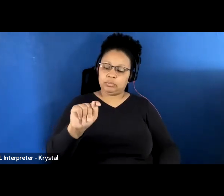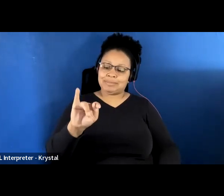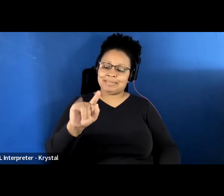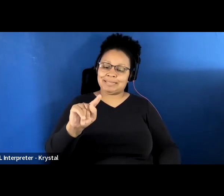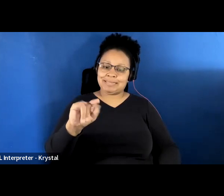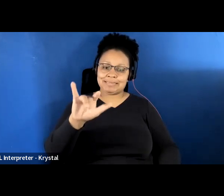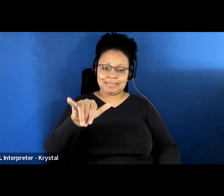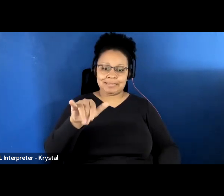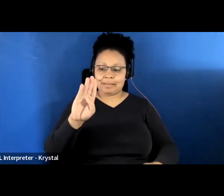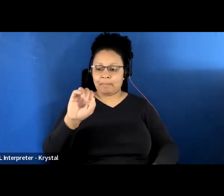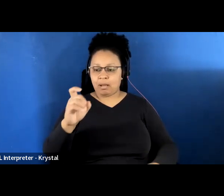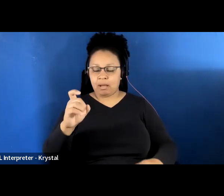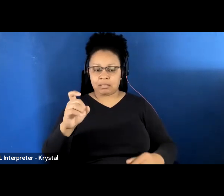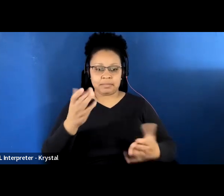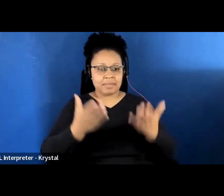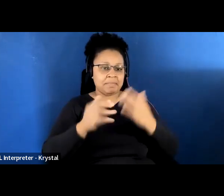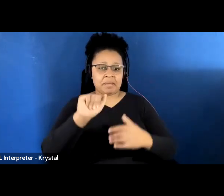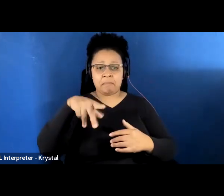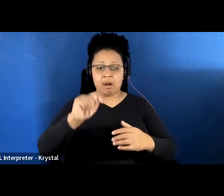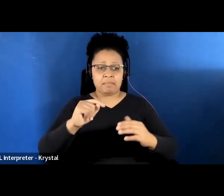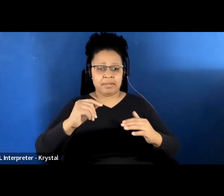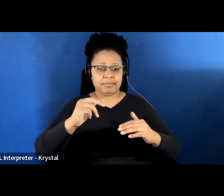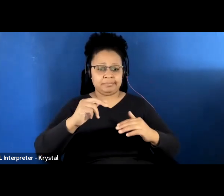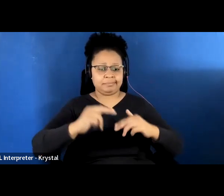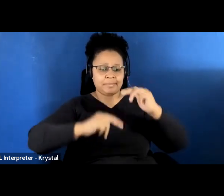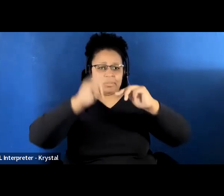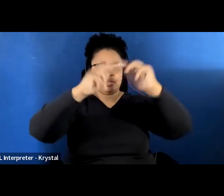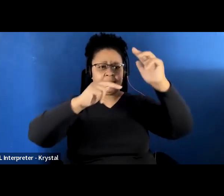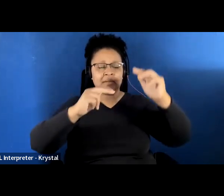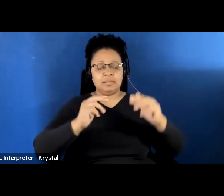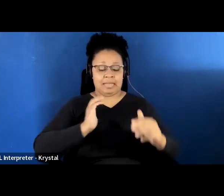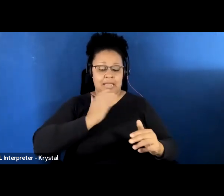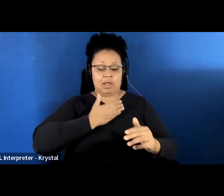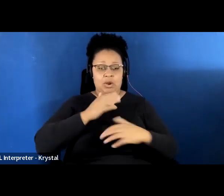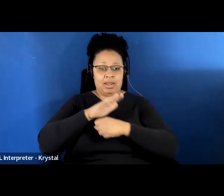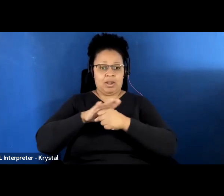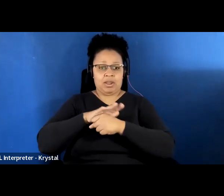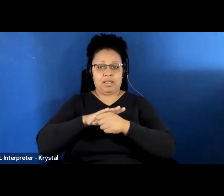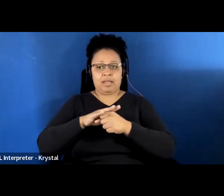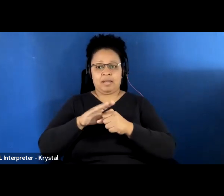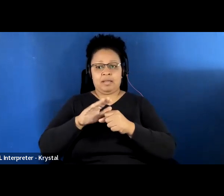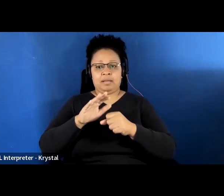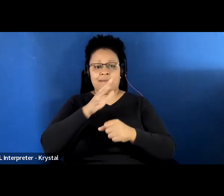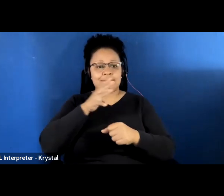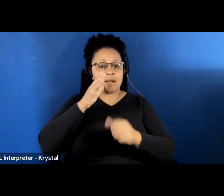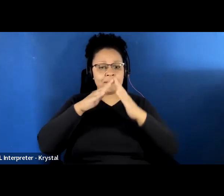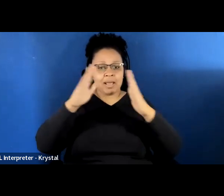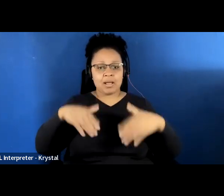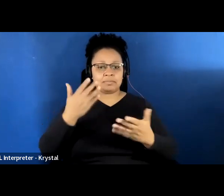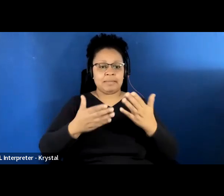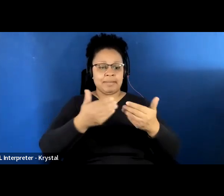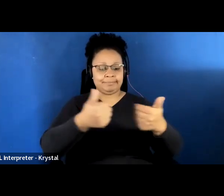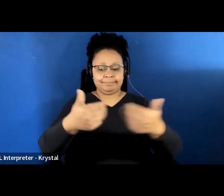building. A lot of times old farmhouses by us are split up into, 5 or 10